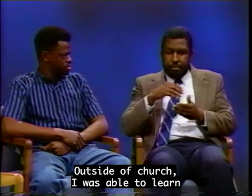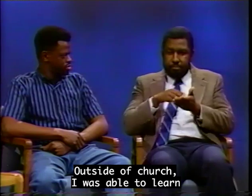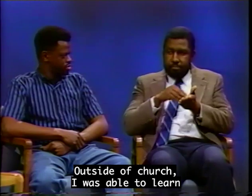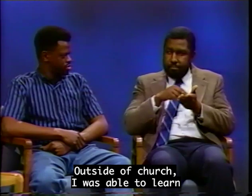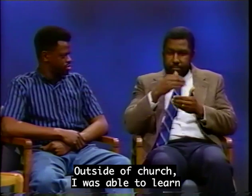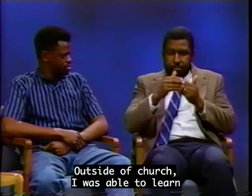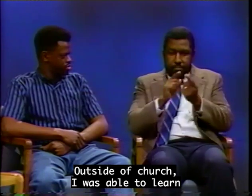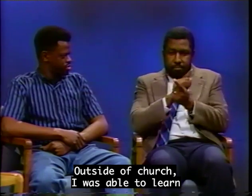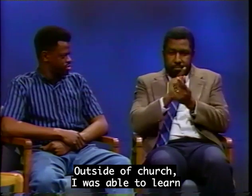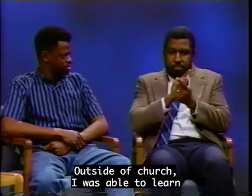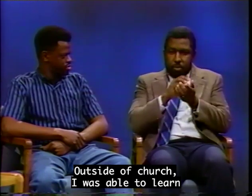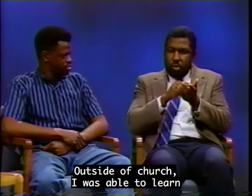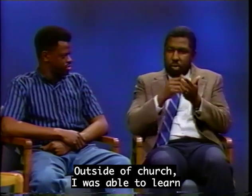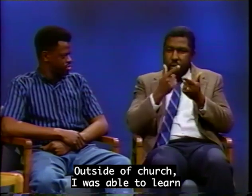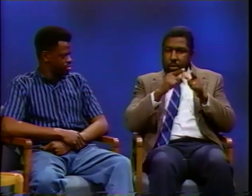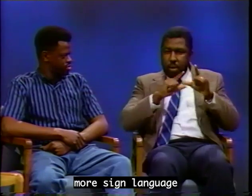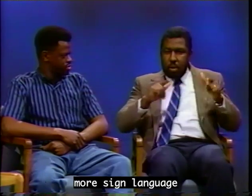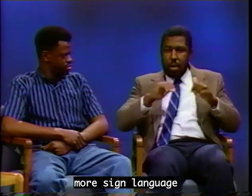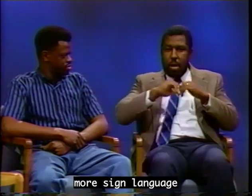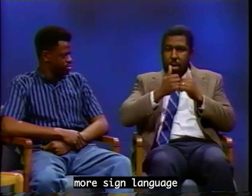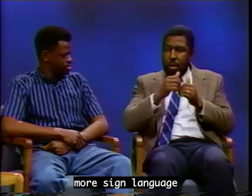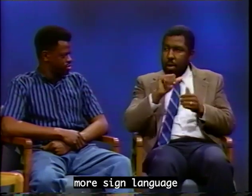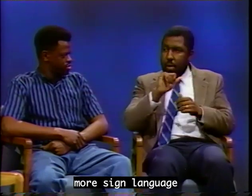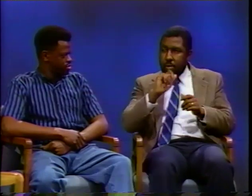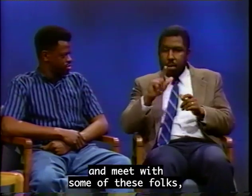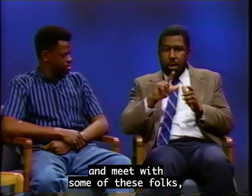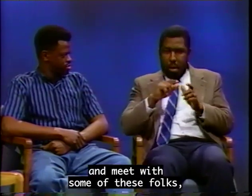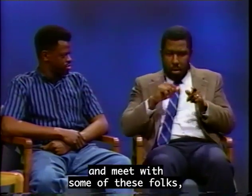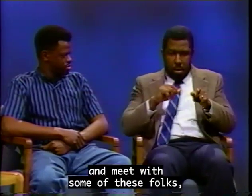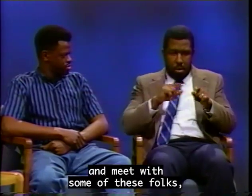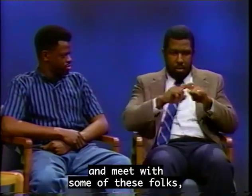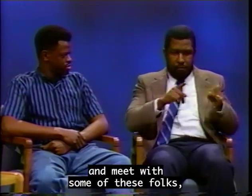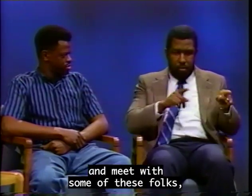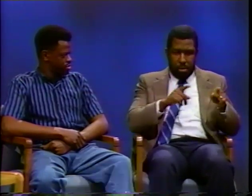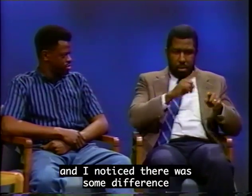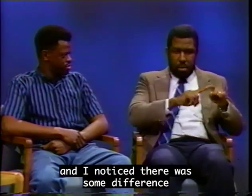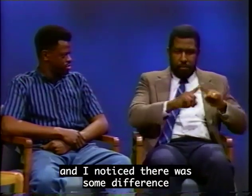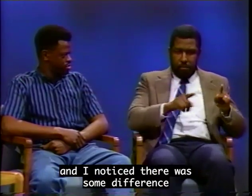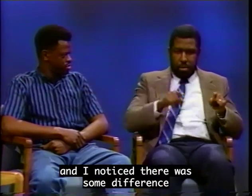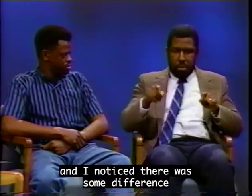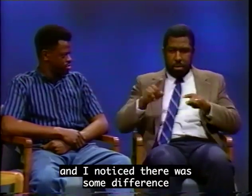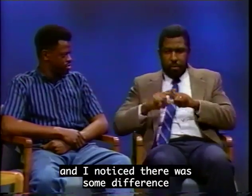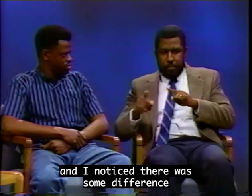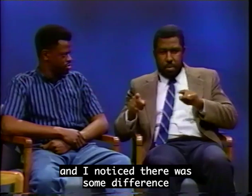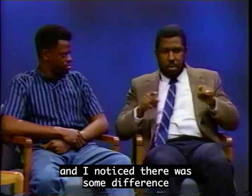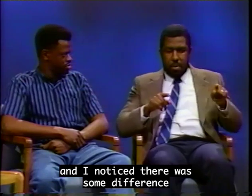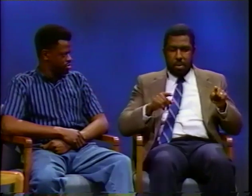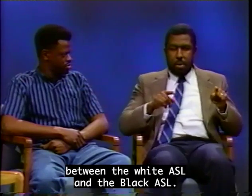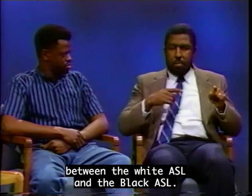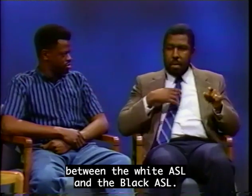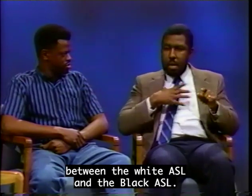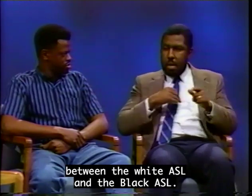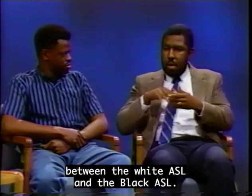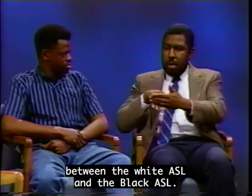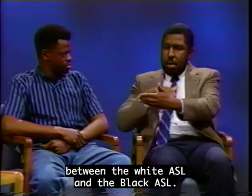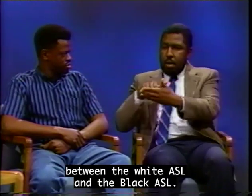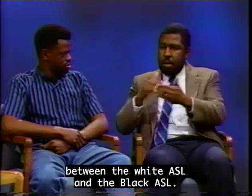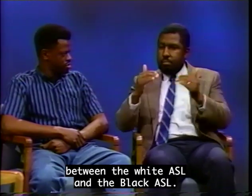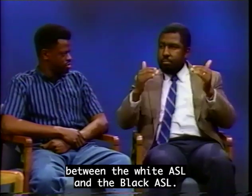Outside of church, I was able to learn more sign language and meet with some of these folks, and I noticed there was some difference between the white ASL